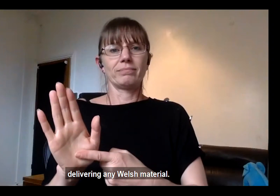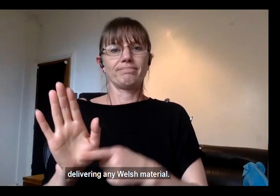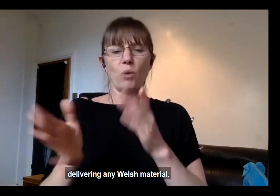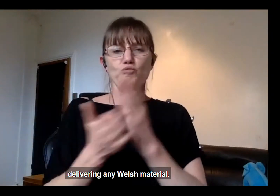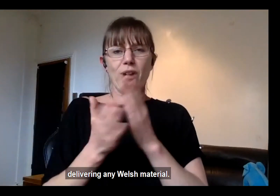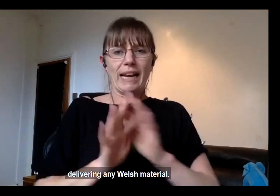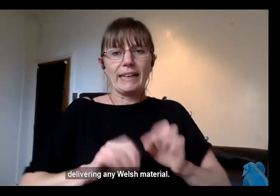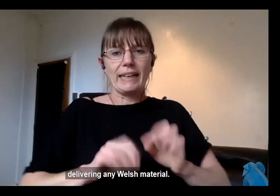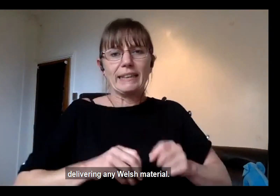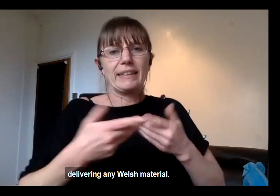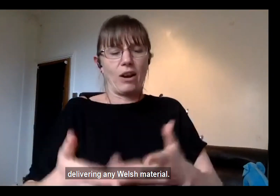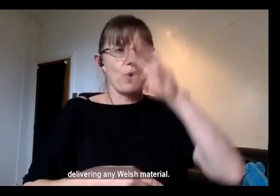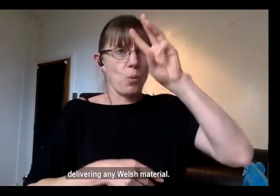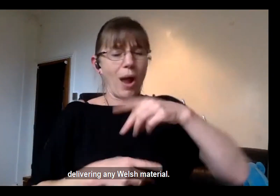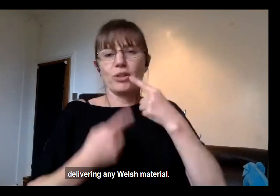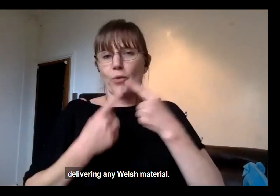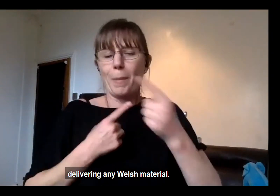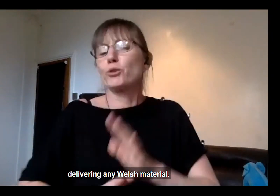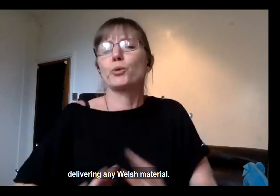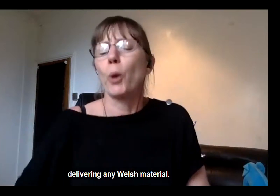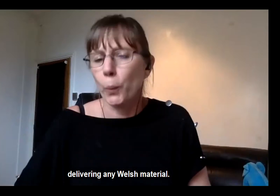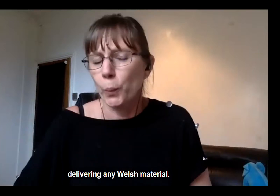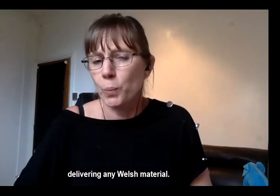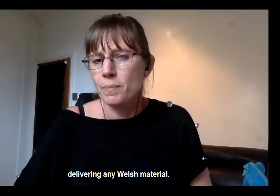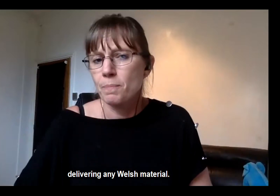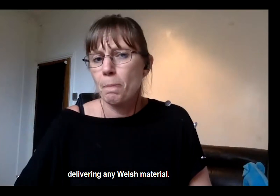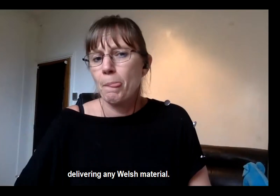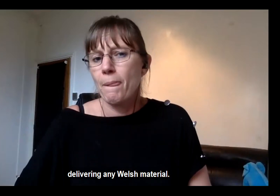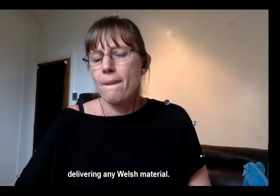any Welsh material.